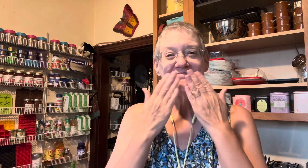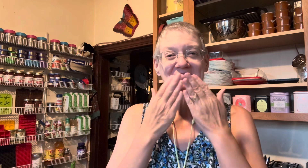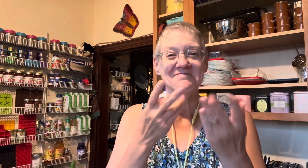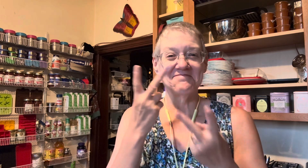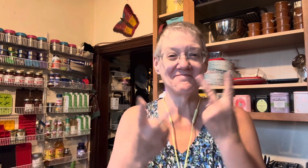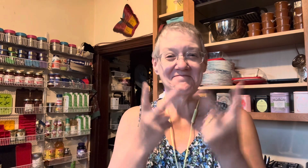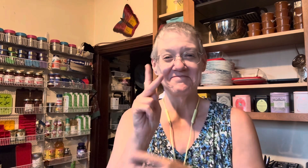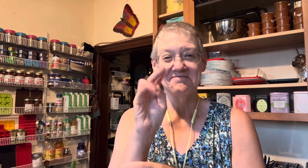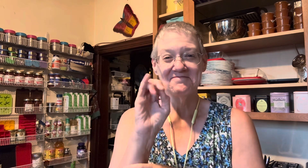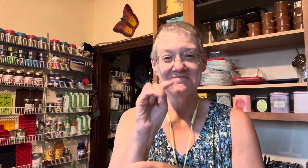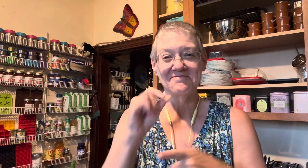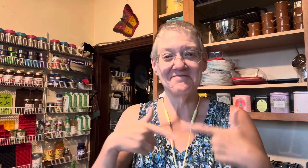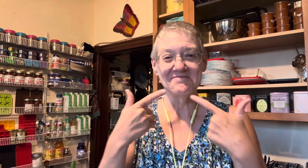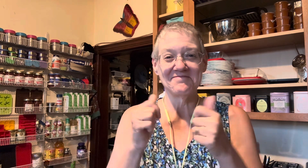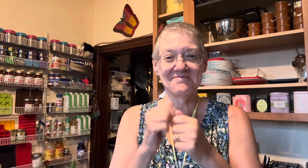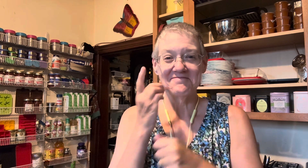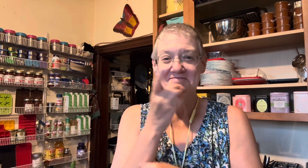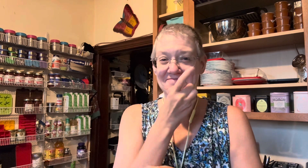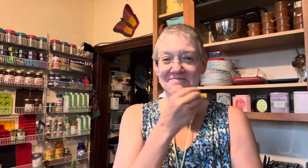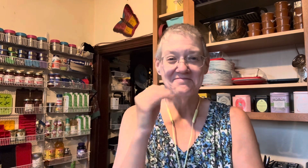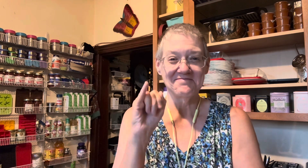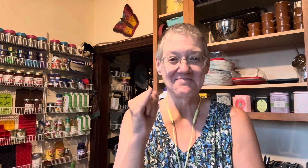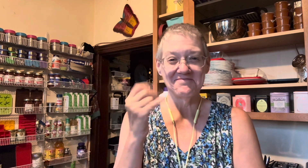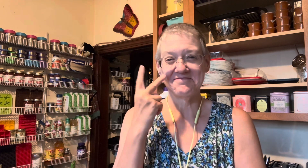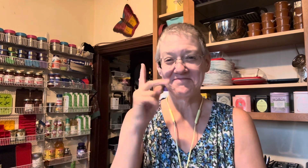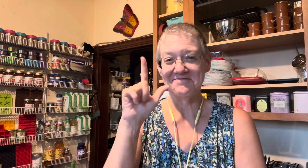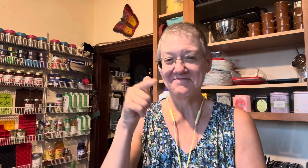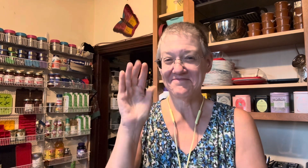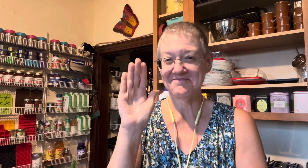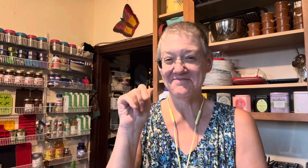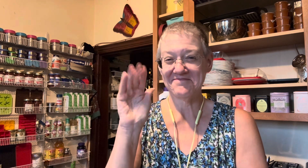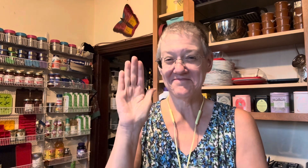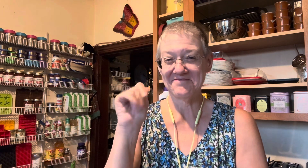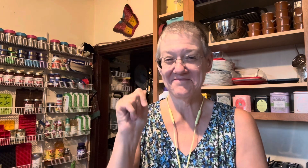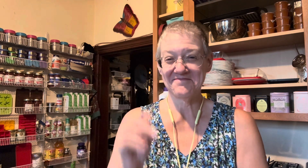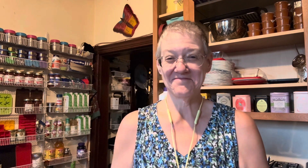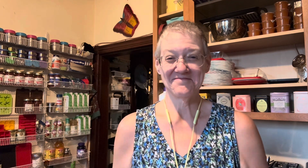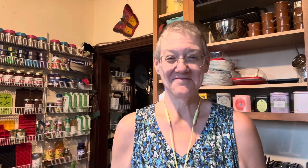Thank you for visiting Keto Living with Dale and Judith. See you later. Bye-bye.